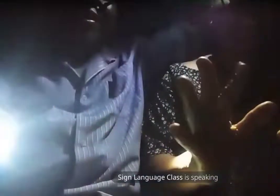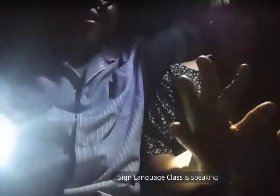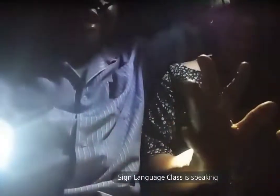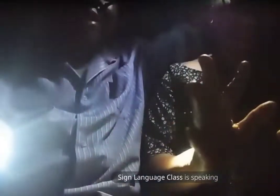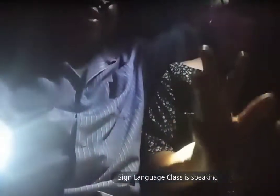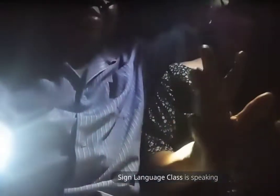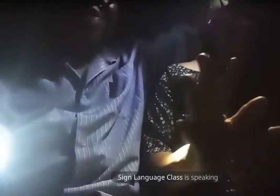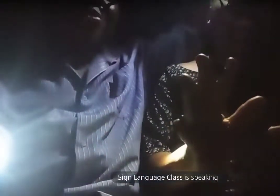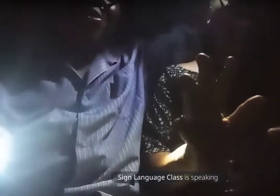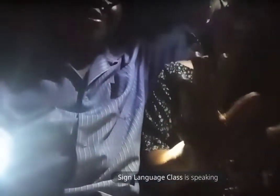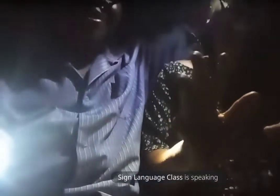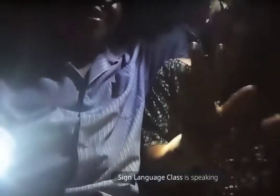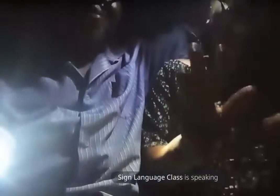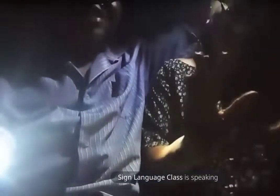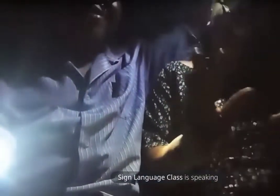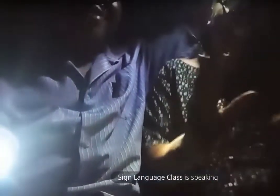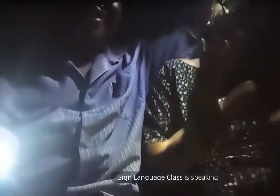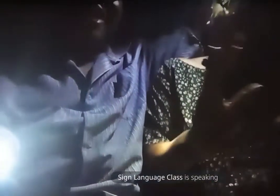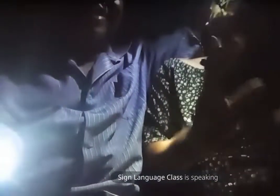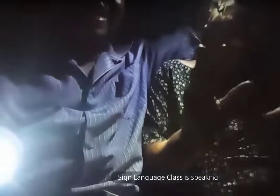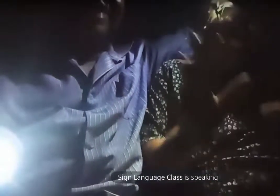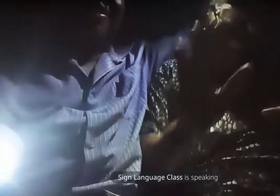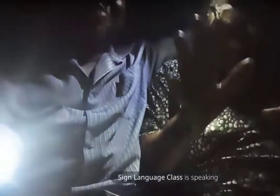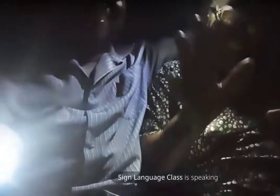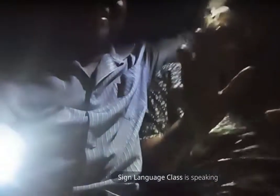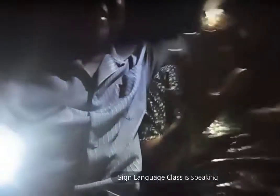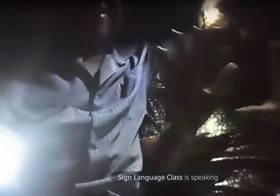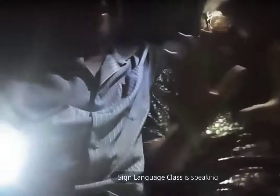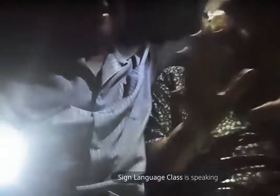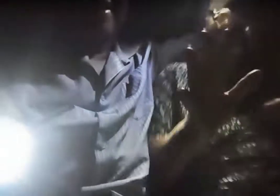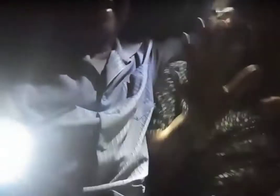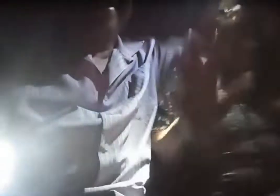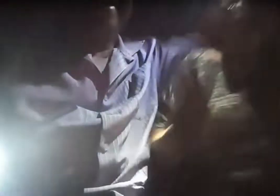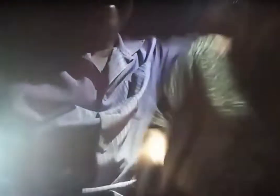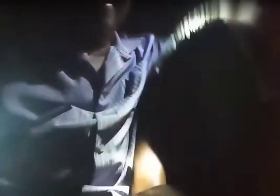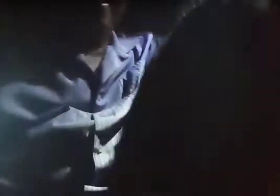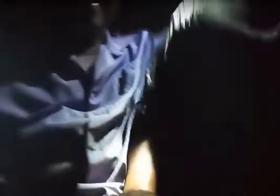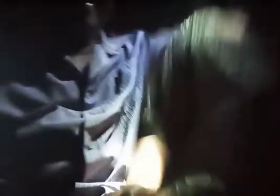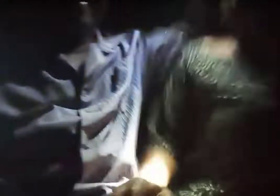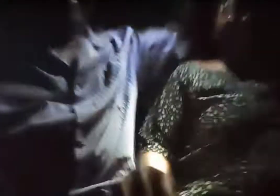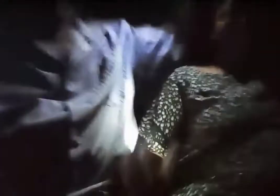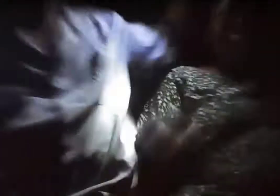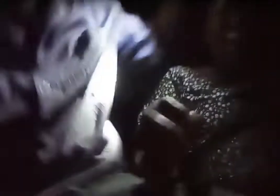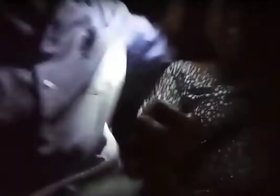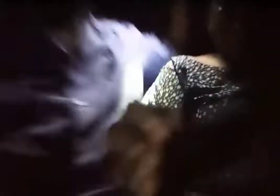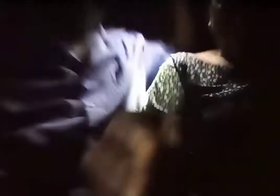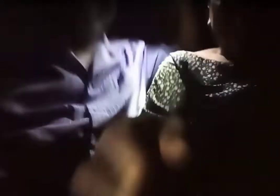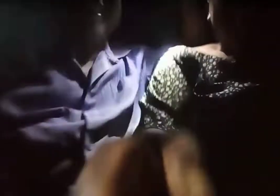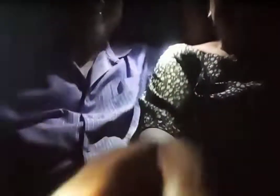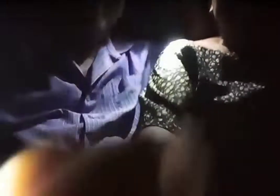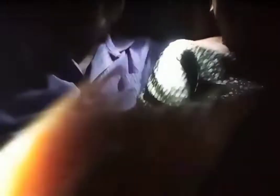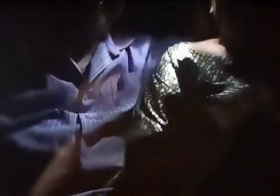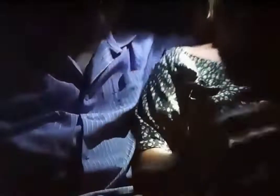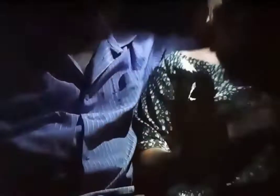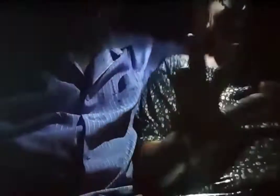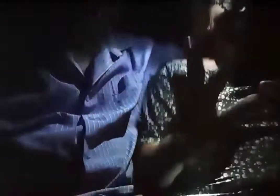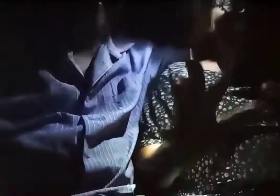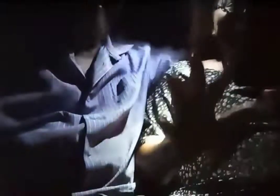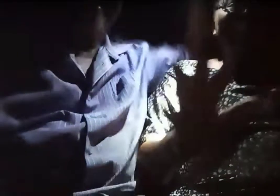that's interesting. That's interesting. Okay, Omongayo, let's have you